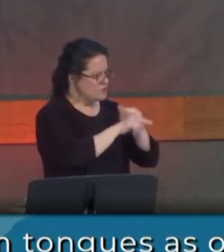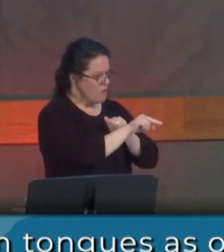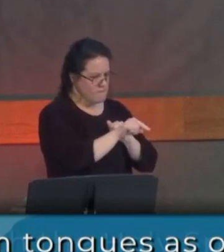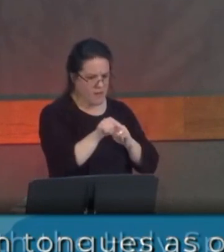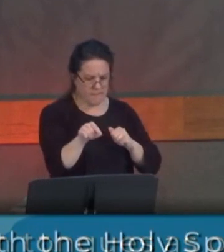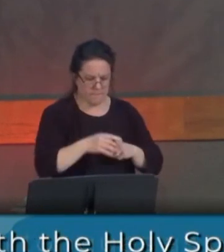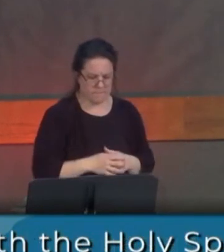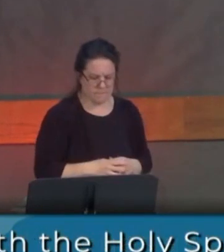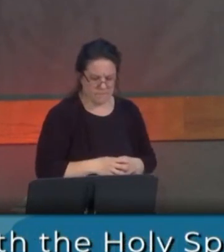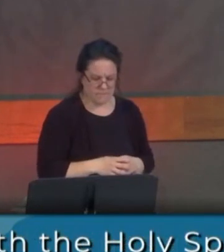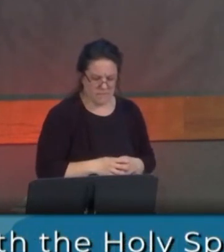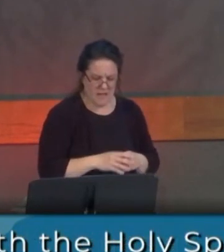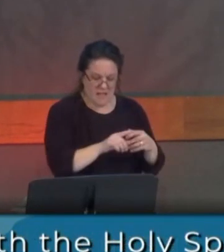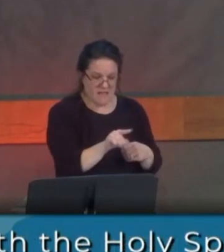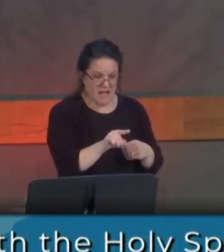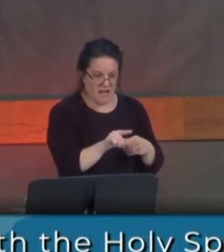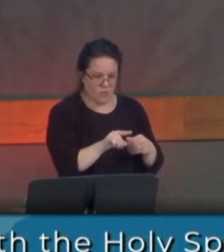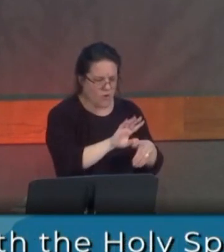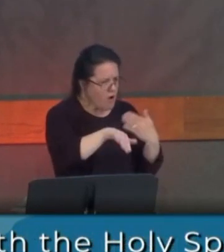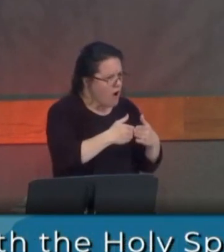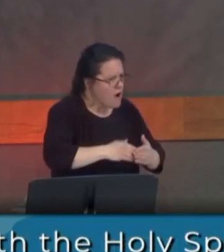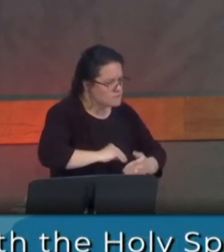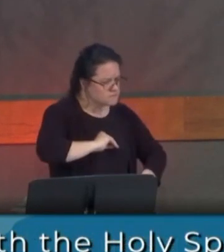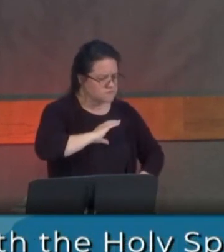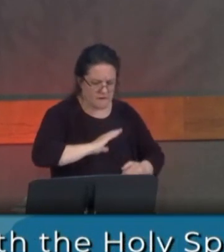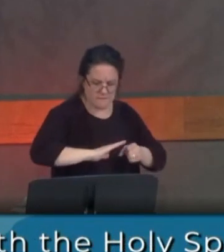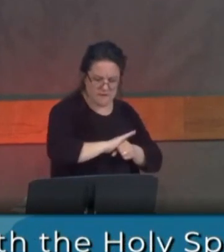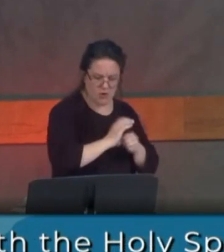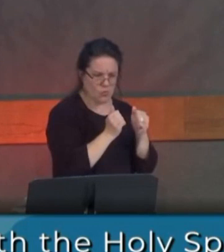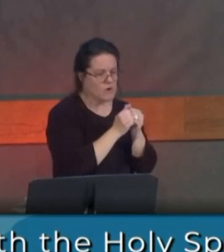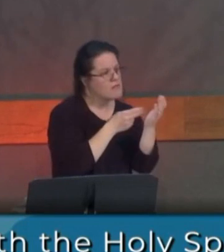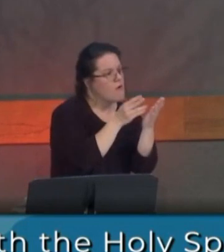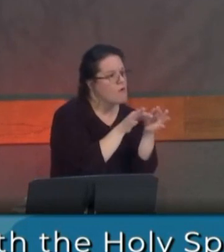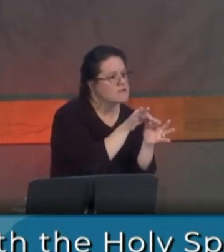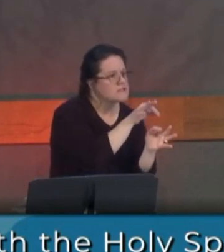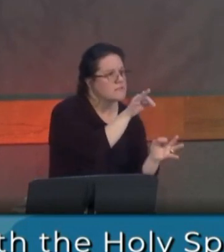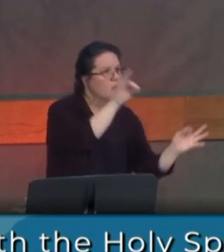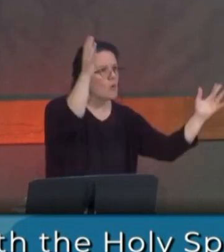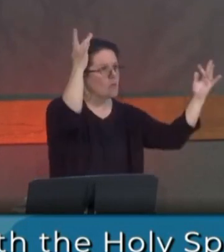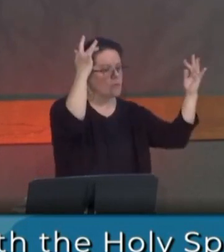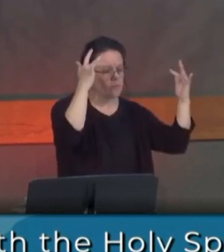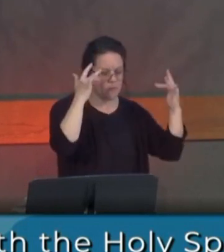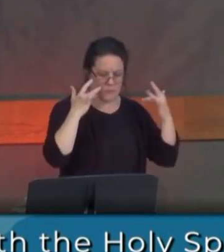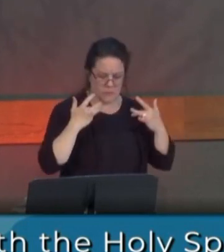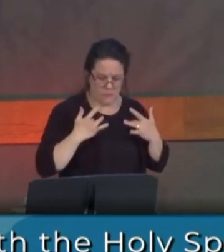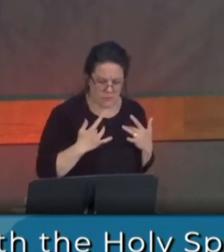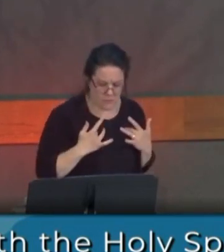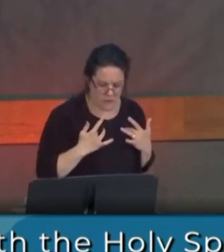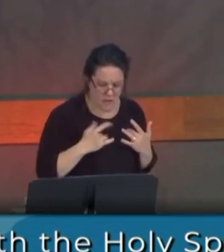But anyway, the stream was a little bit buffered a little bit more than I would like, so I pre-recorded this.